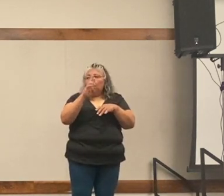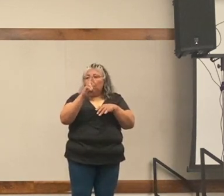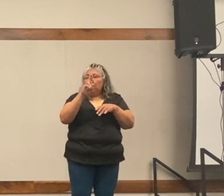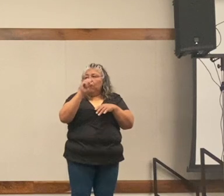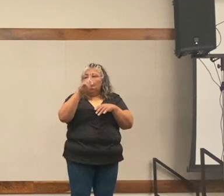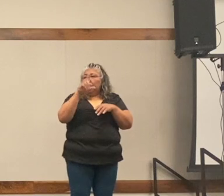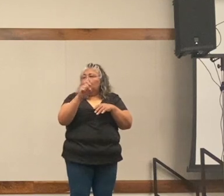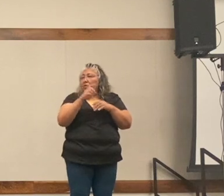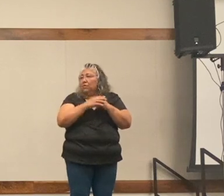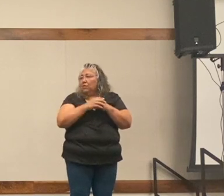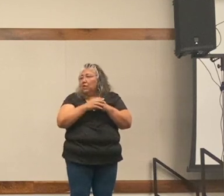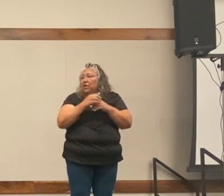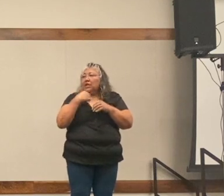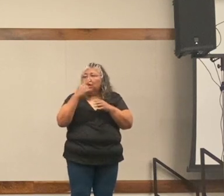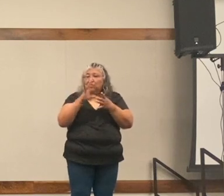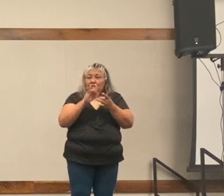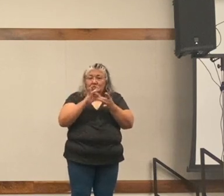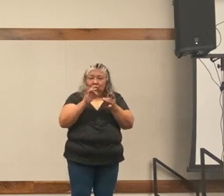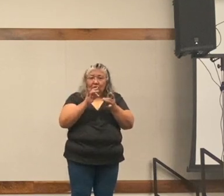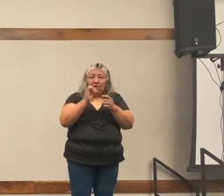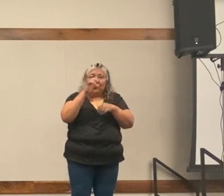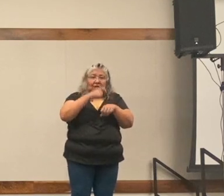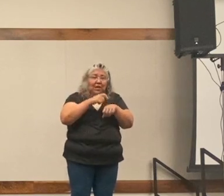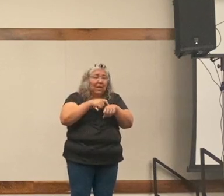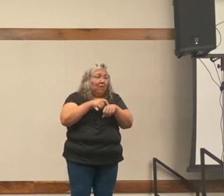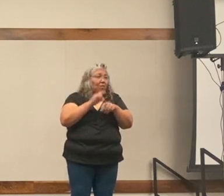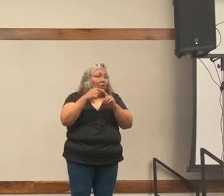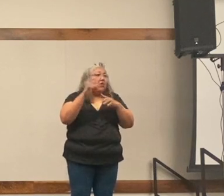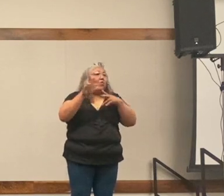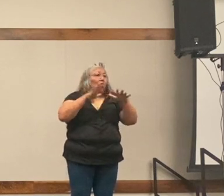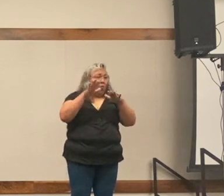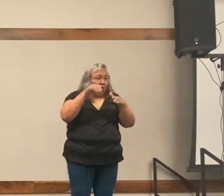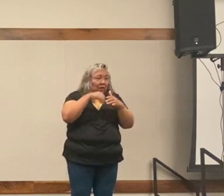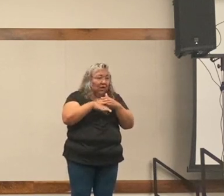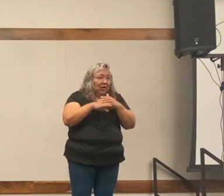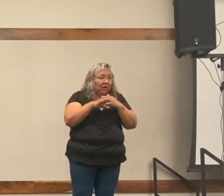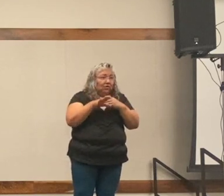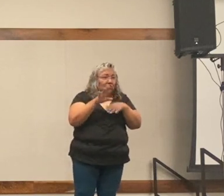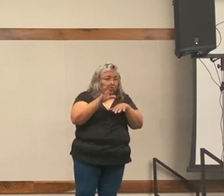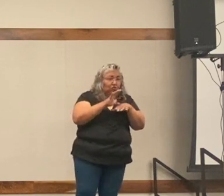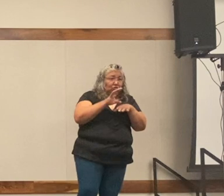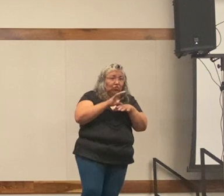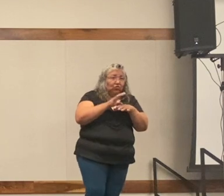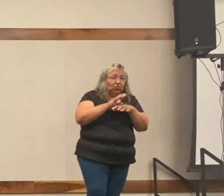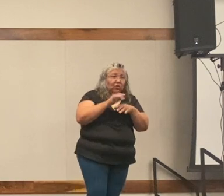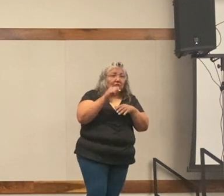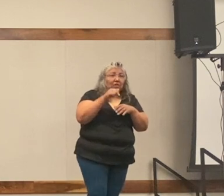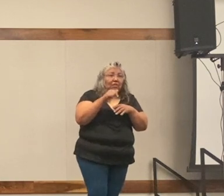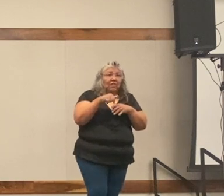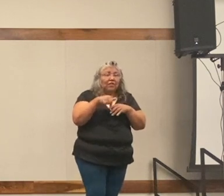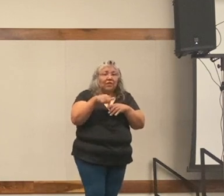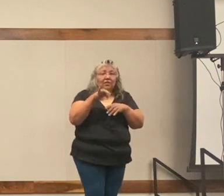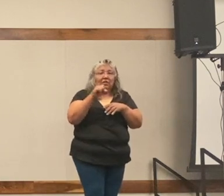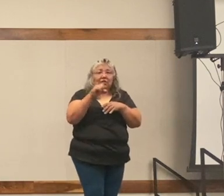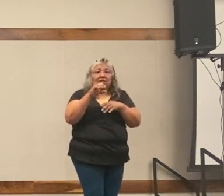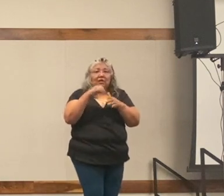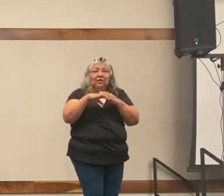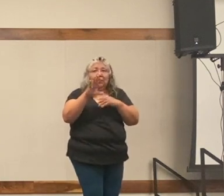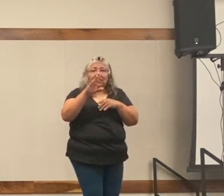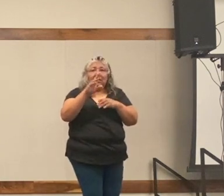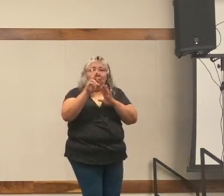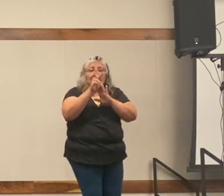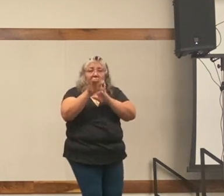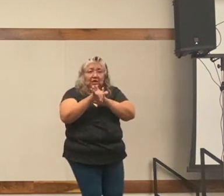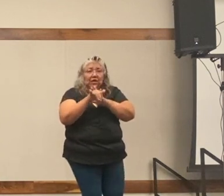and he tells a story of a time when he is walking in to church. Now, this is a church out in Louisville, Kentucky. This